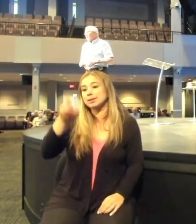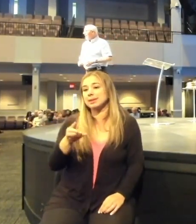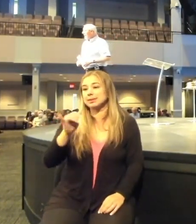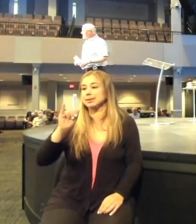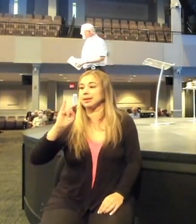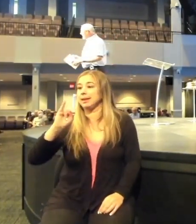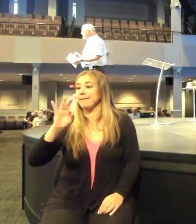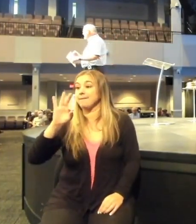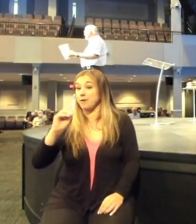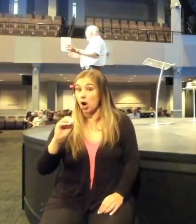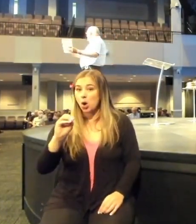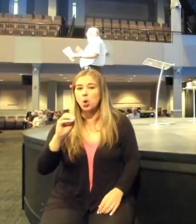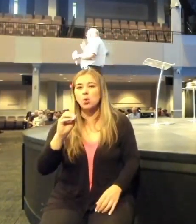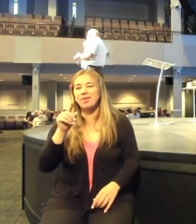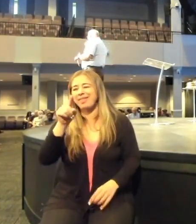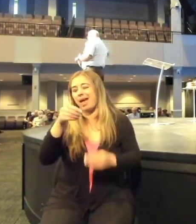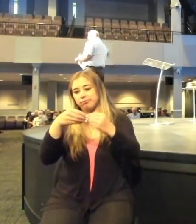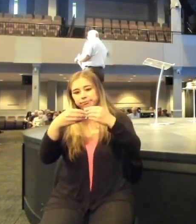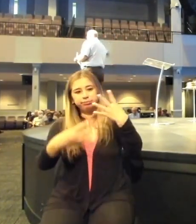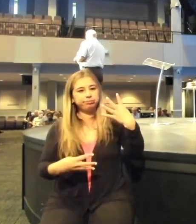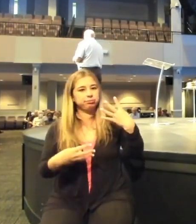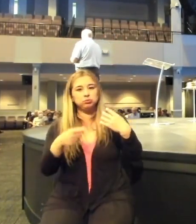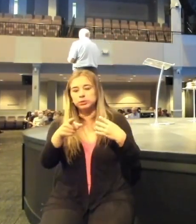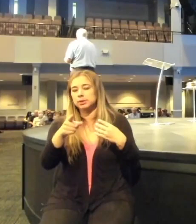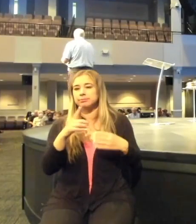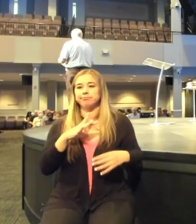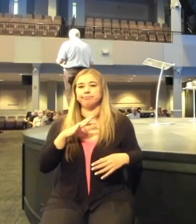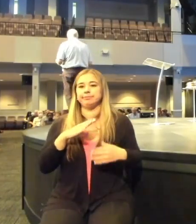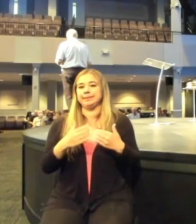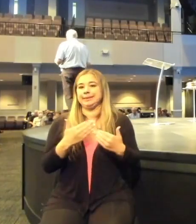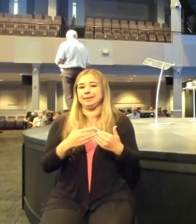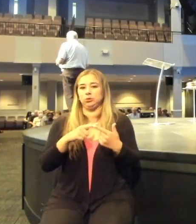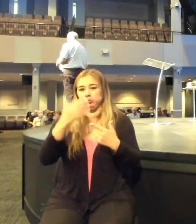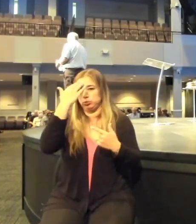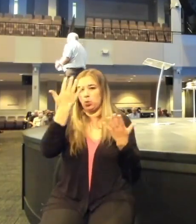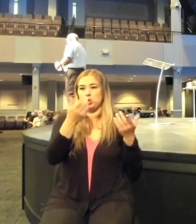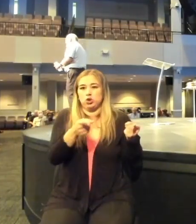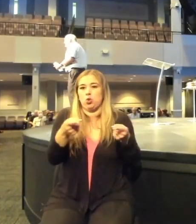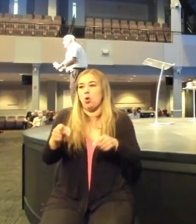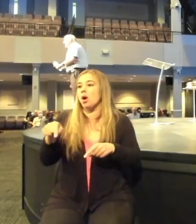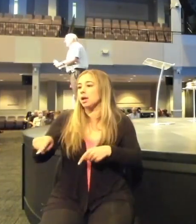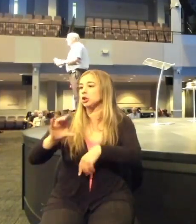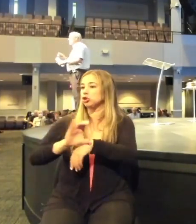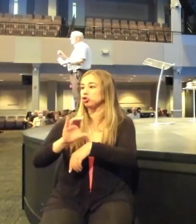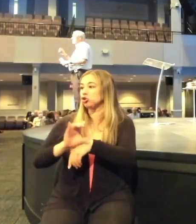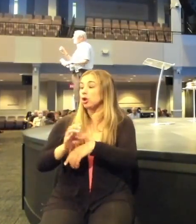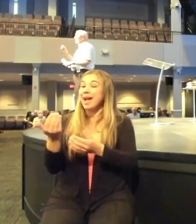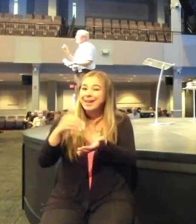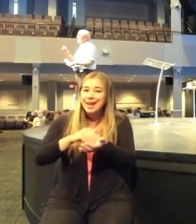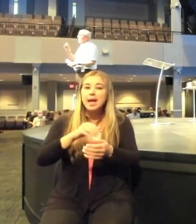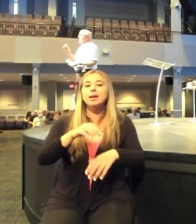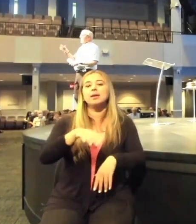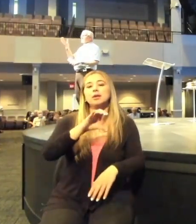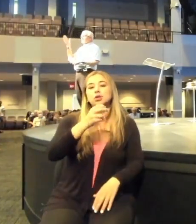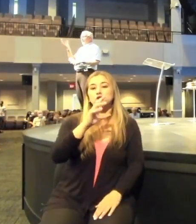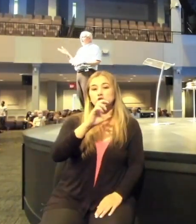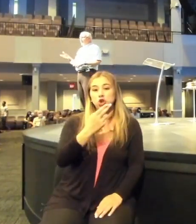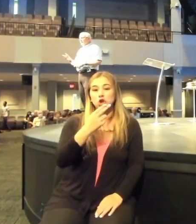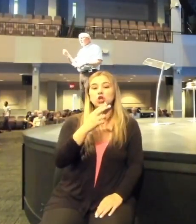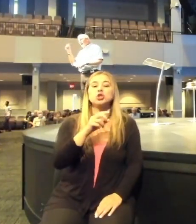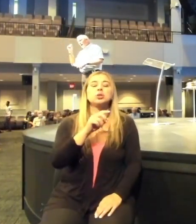church-redeemer.org/info. That's the easiest way for you to stay up to all the activities that are going on here in our church. Again,